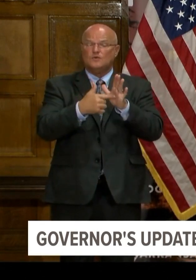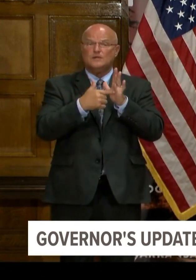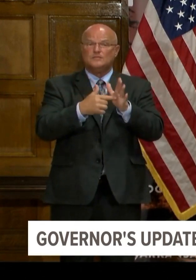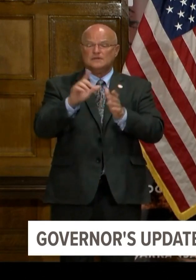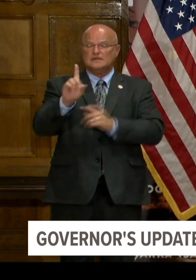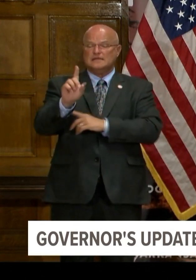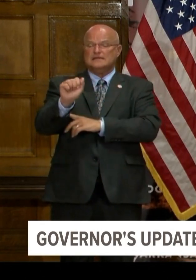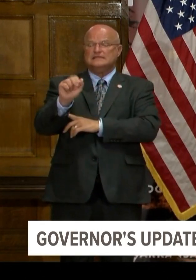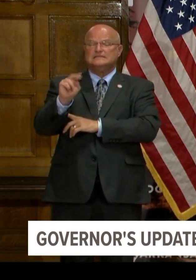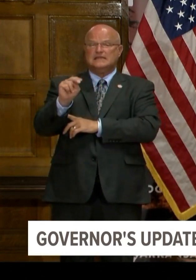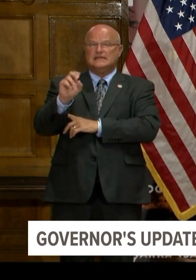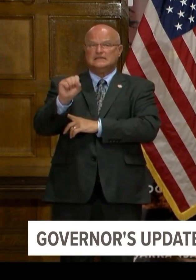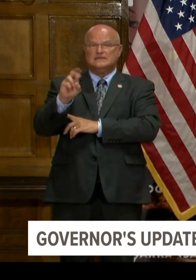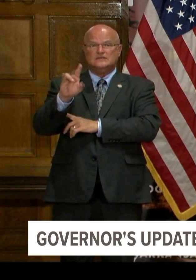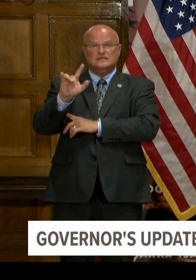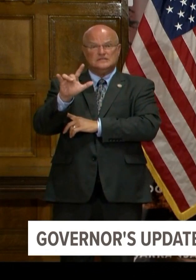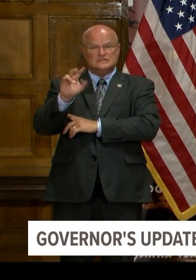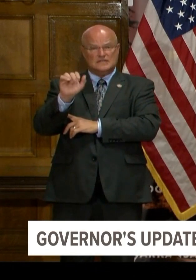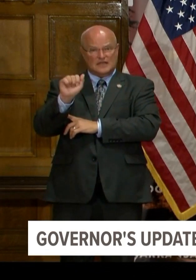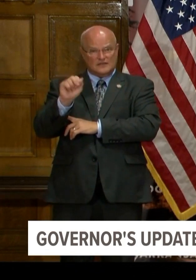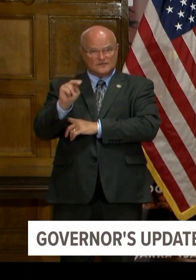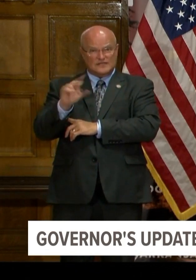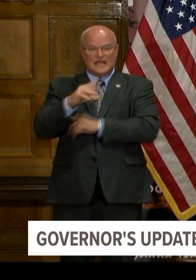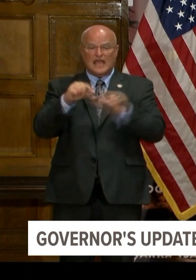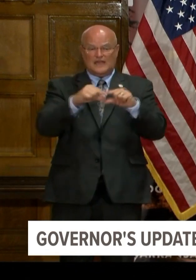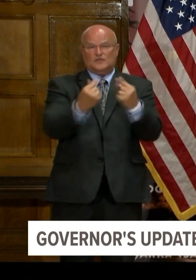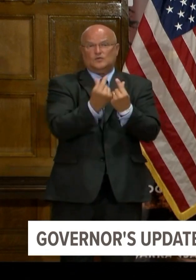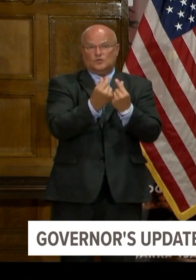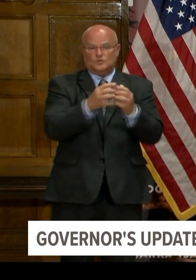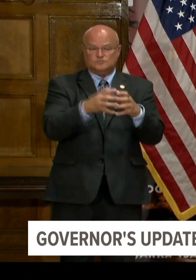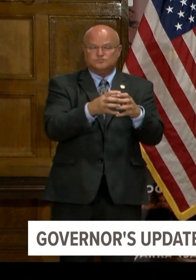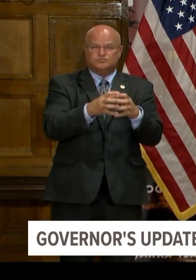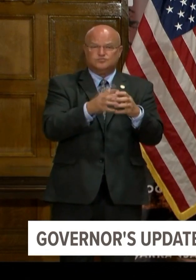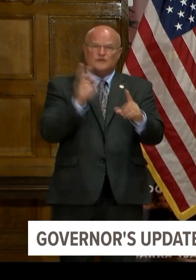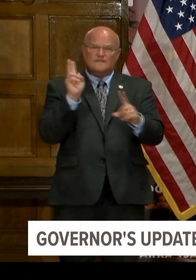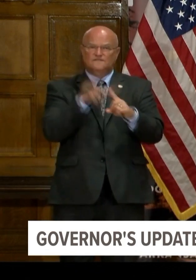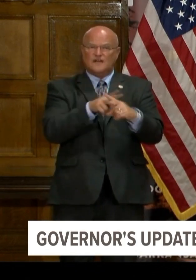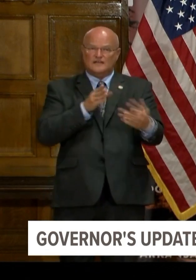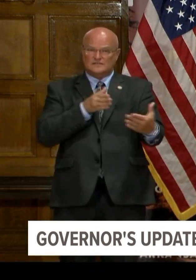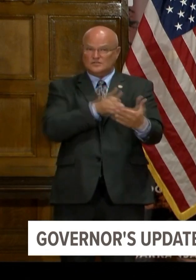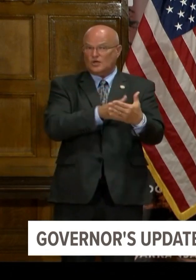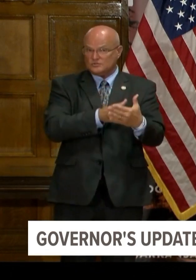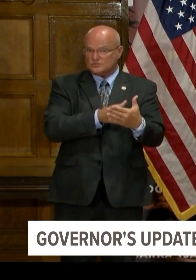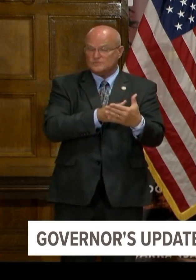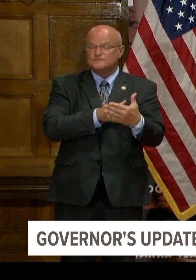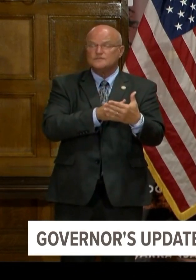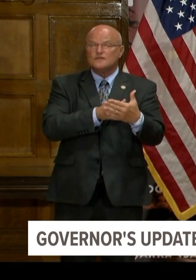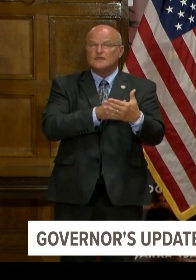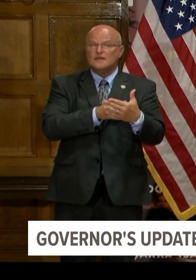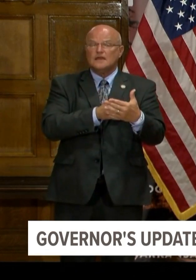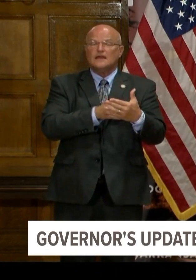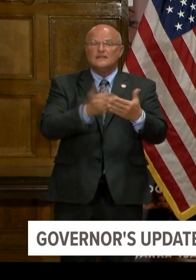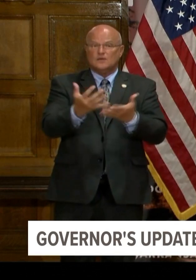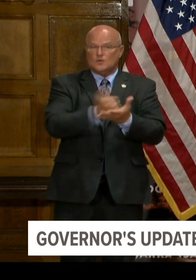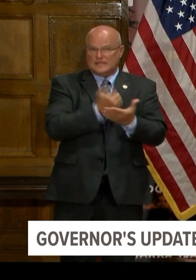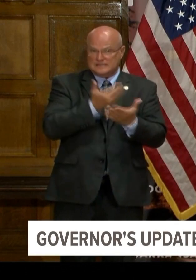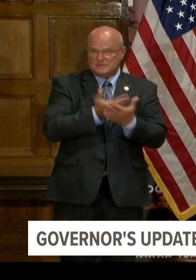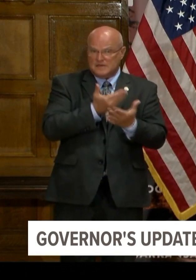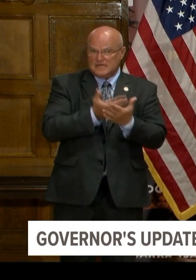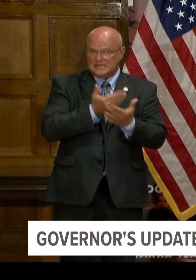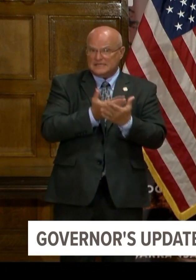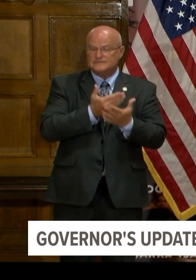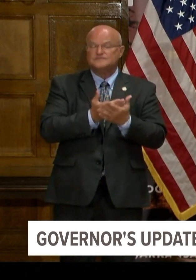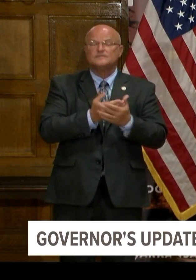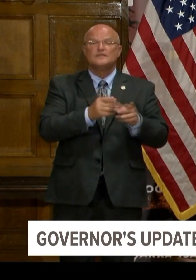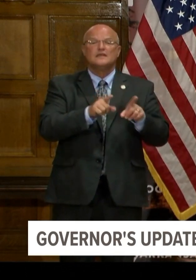Dan Sullivan and the minority group of legislators that have filed this lawsuit, they are raising money. They're raising